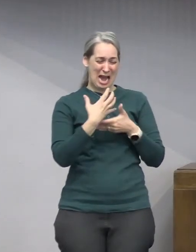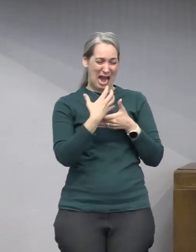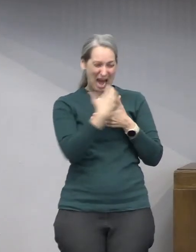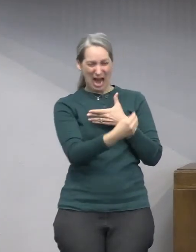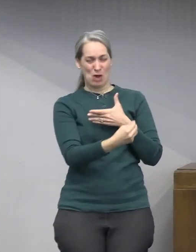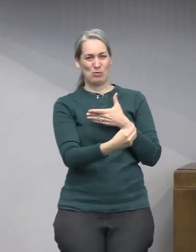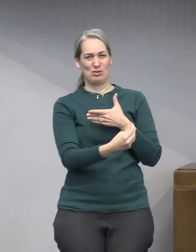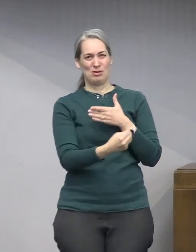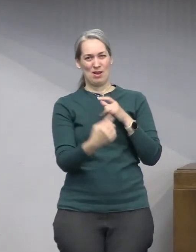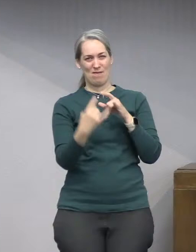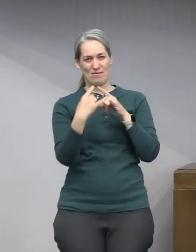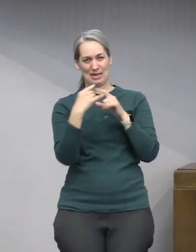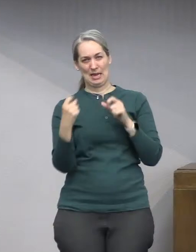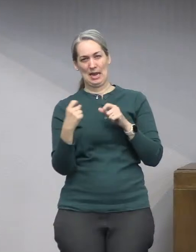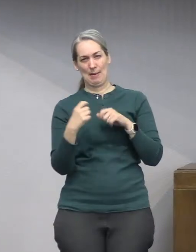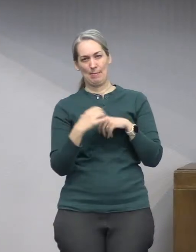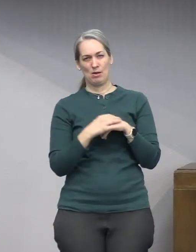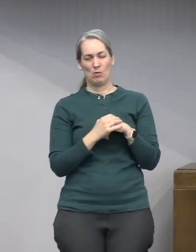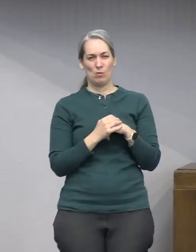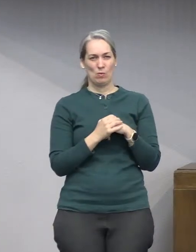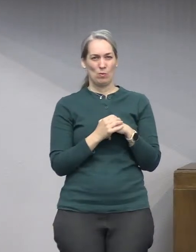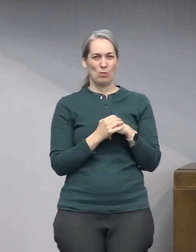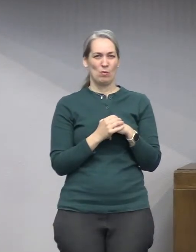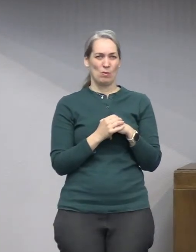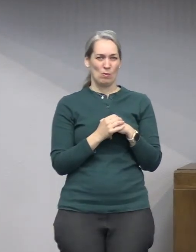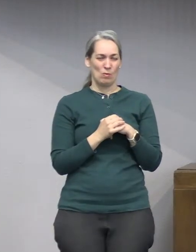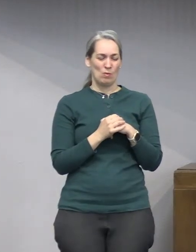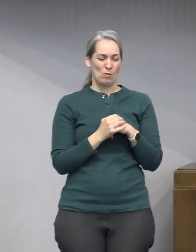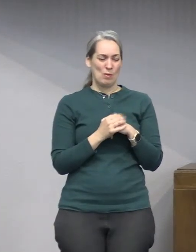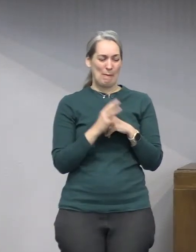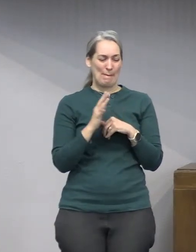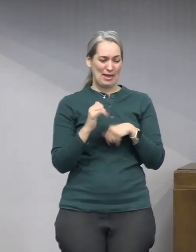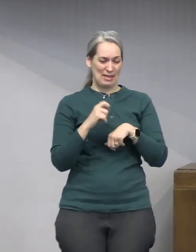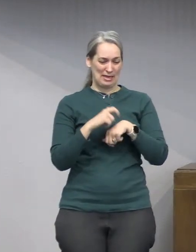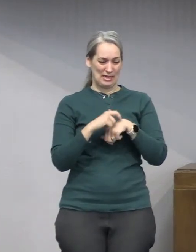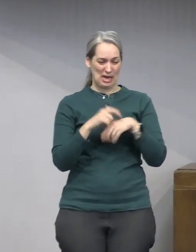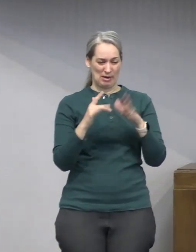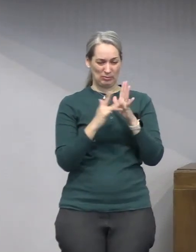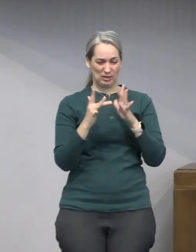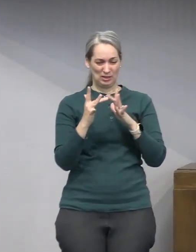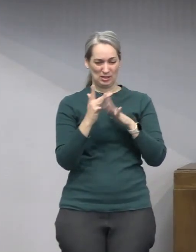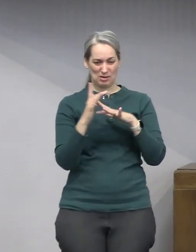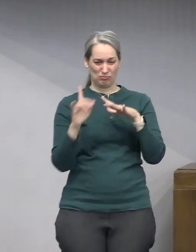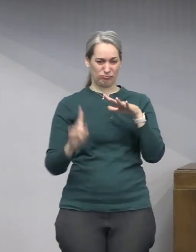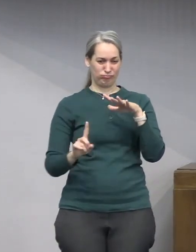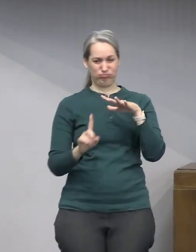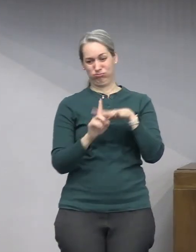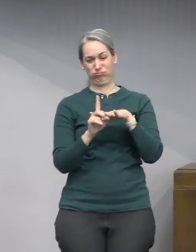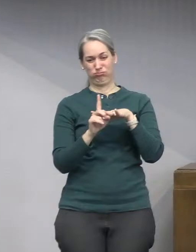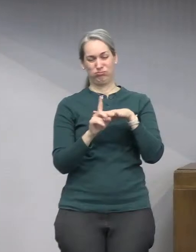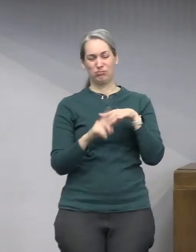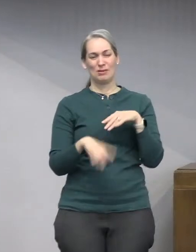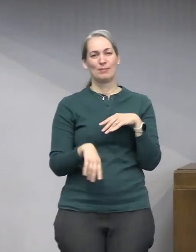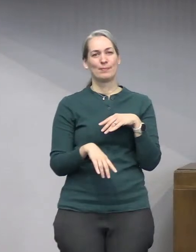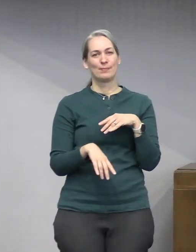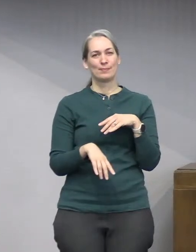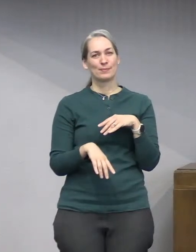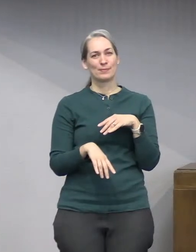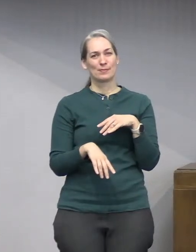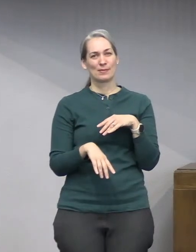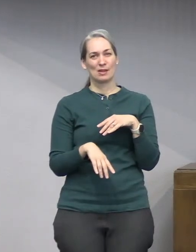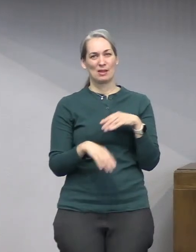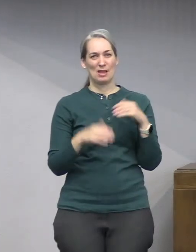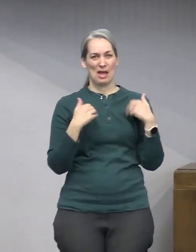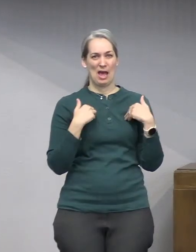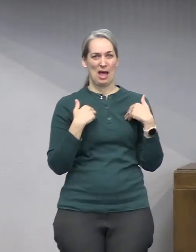Outside the camp. By the time of Jesus, there were, at different points,